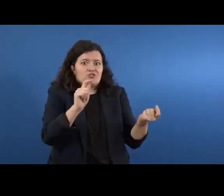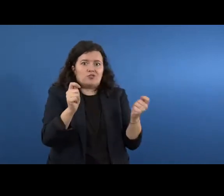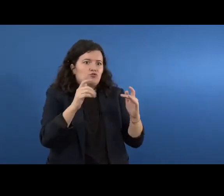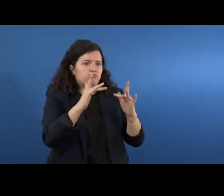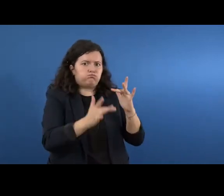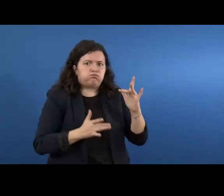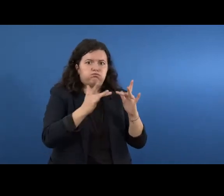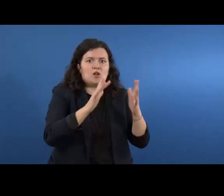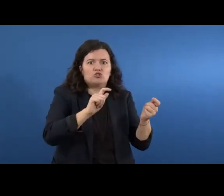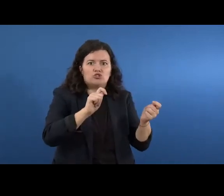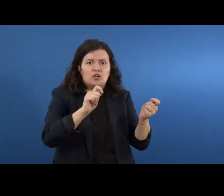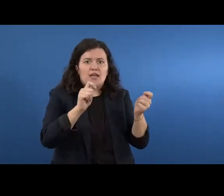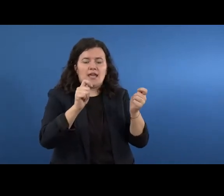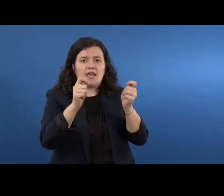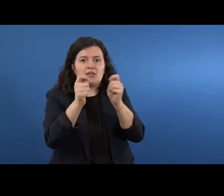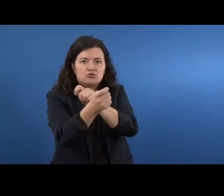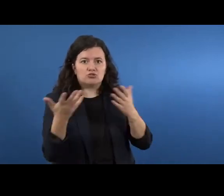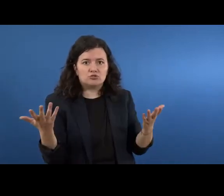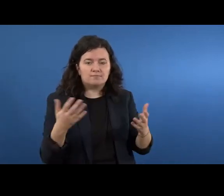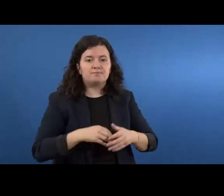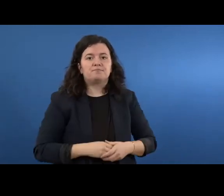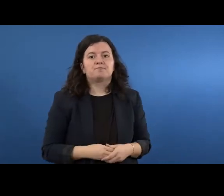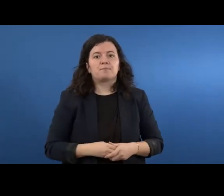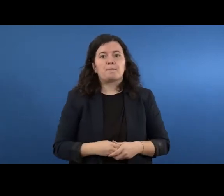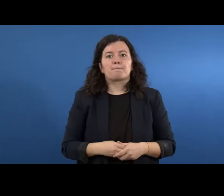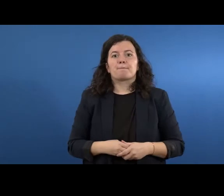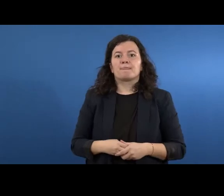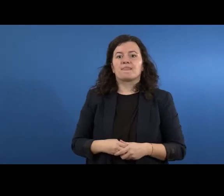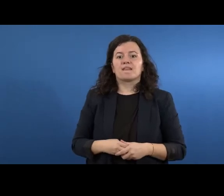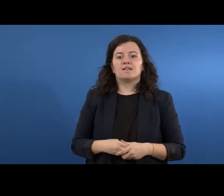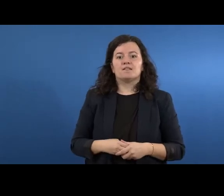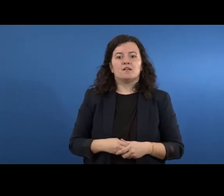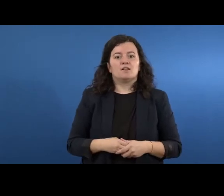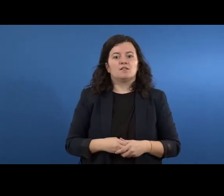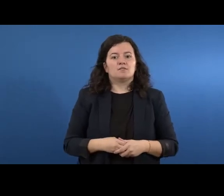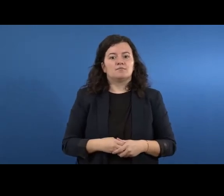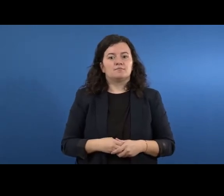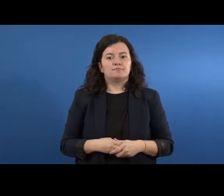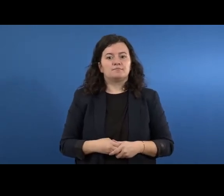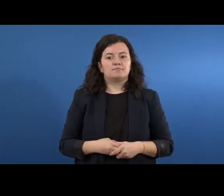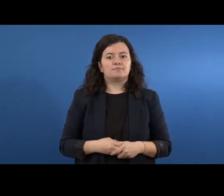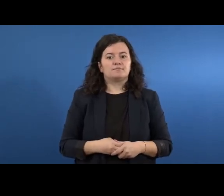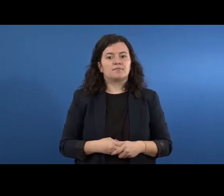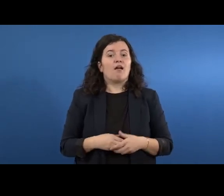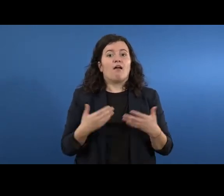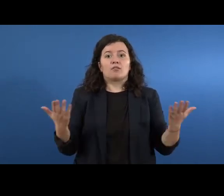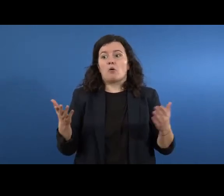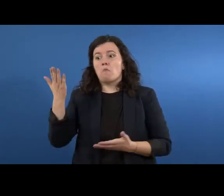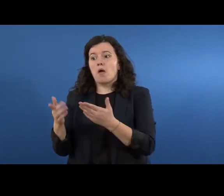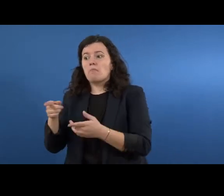the different functions of a system can be interconnected and relate to each other. And